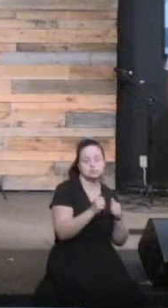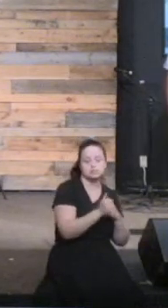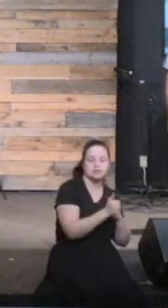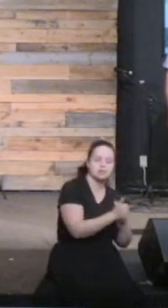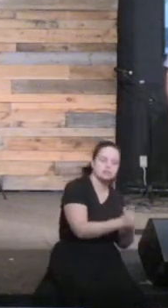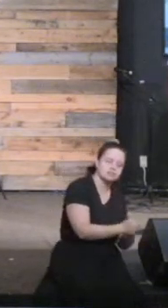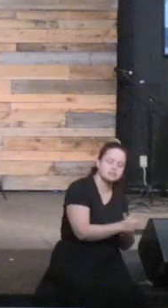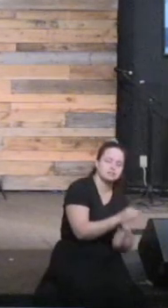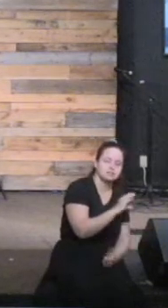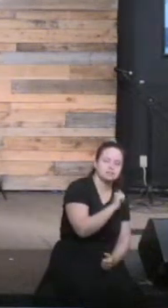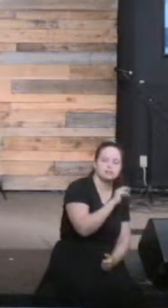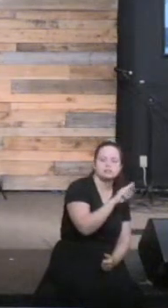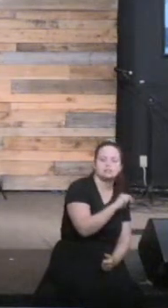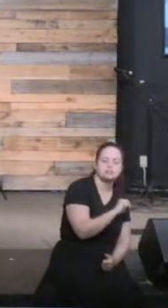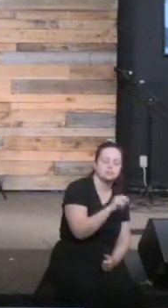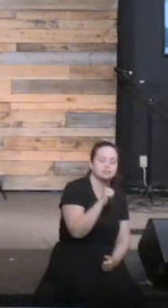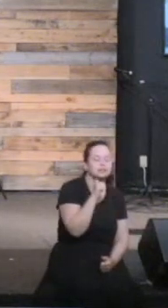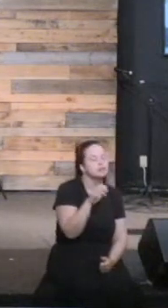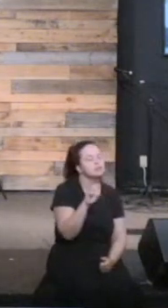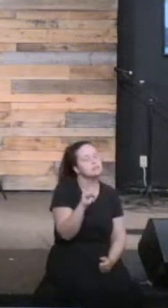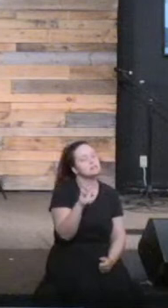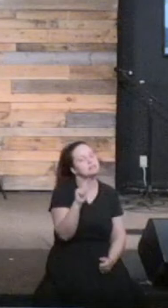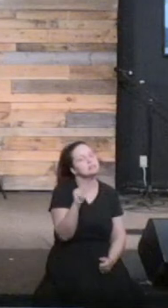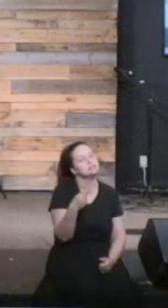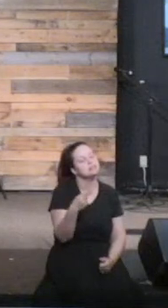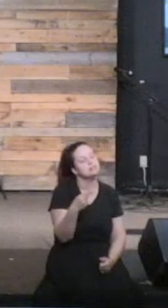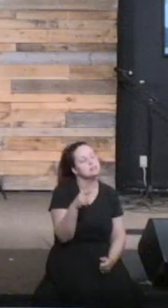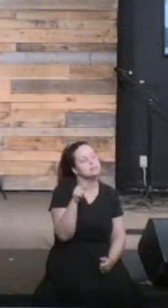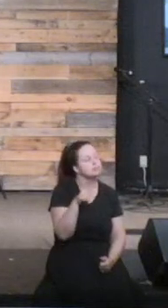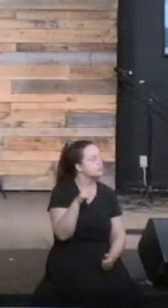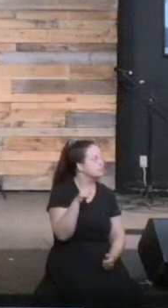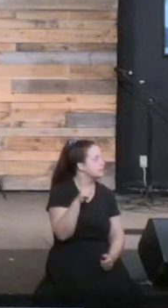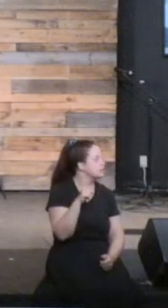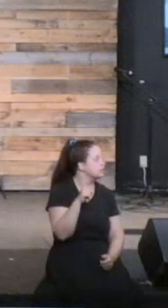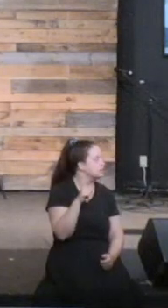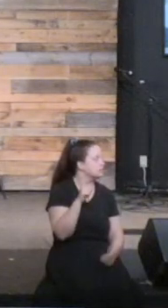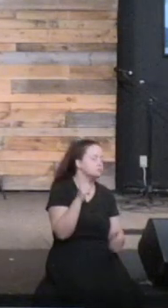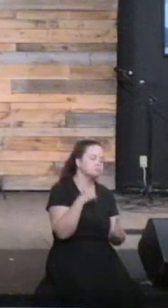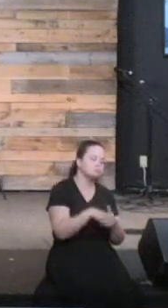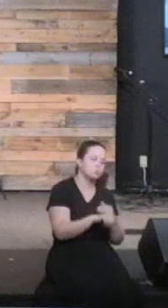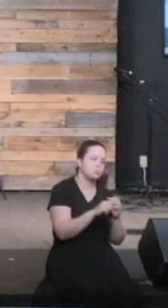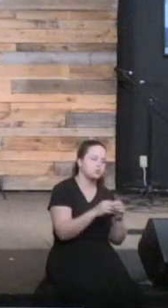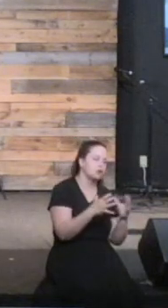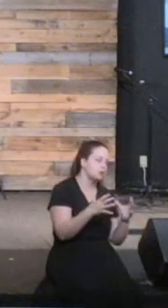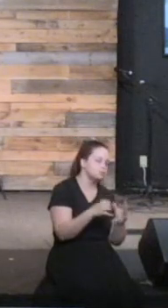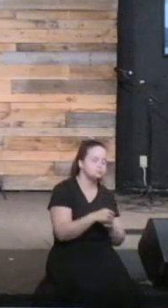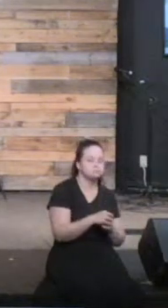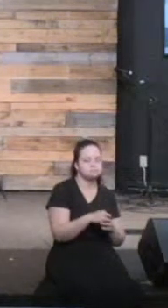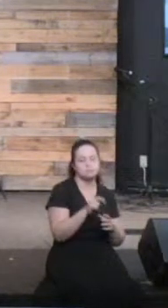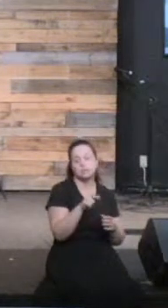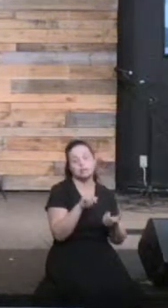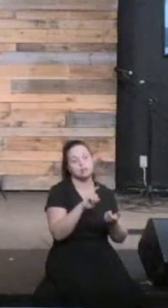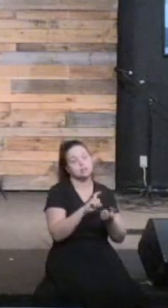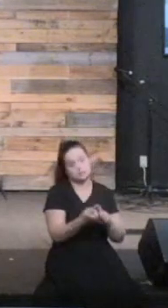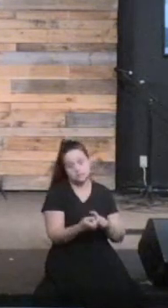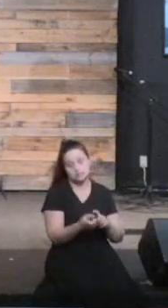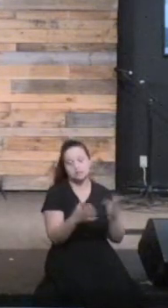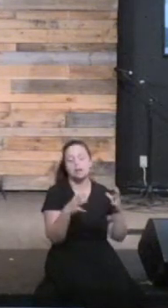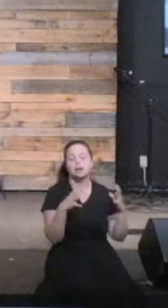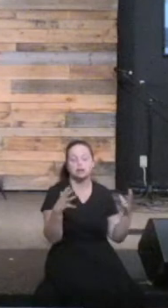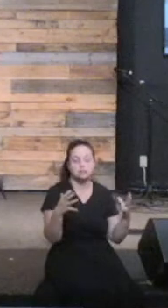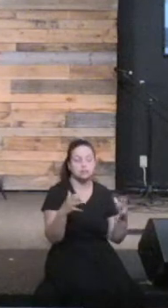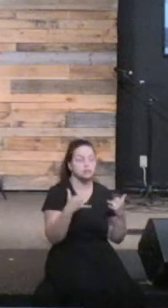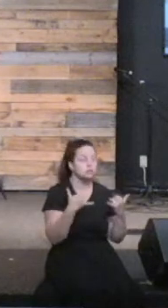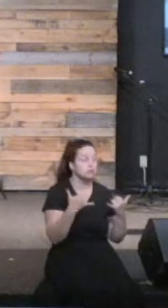Seth he's born a lot he's changed a lot